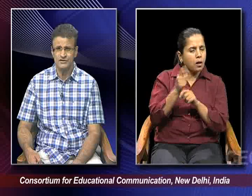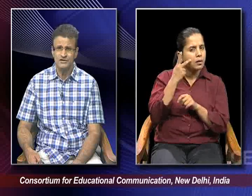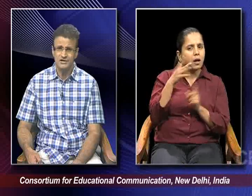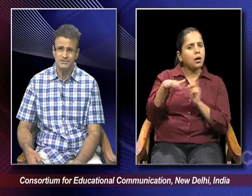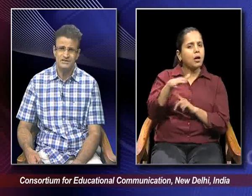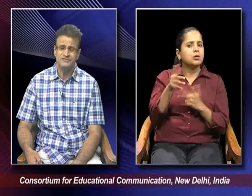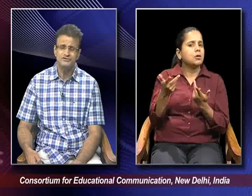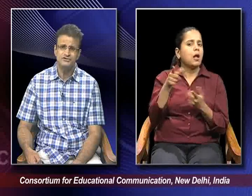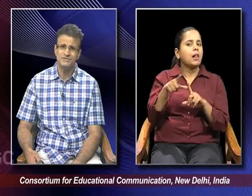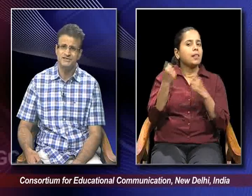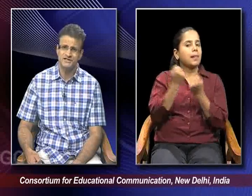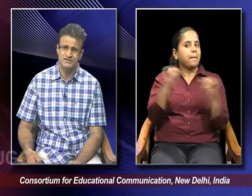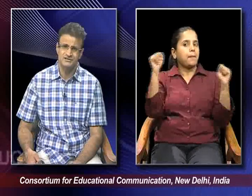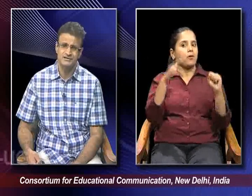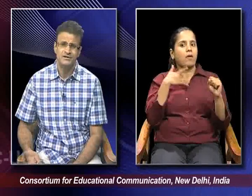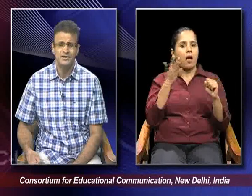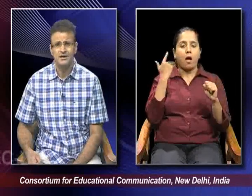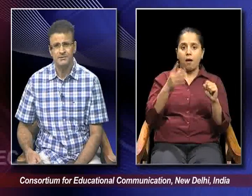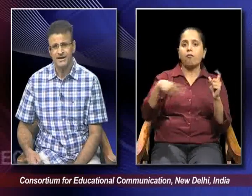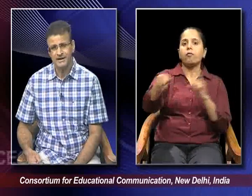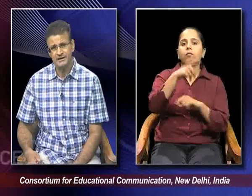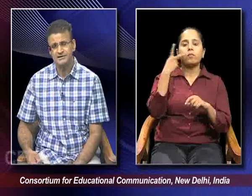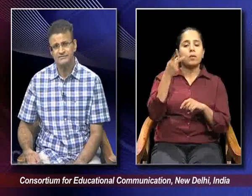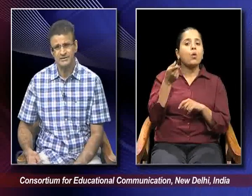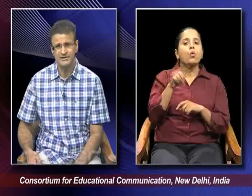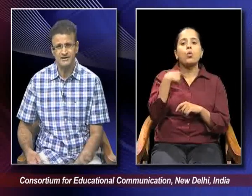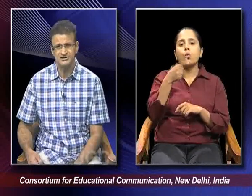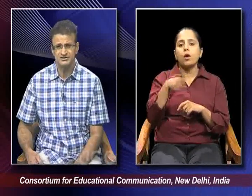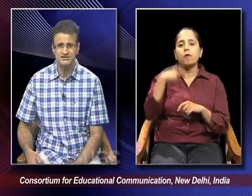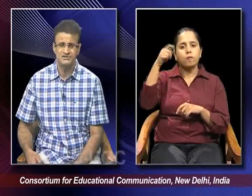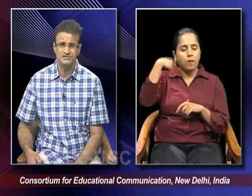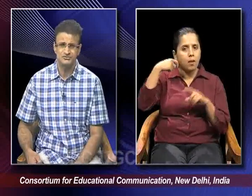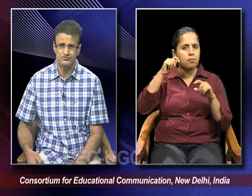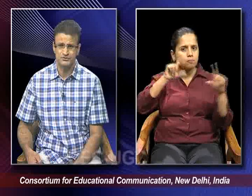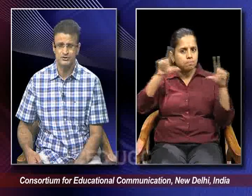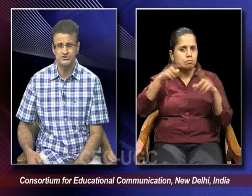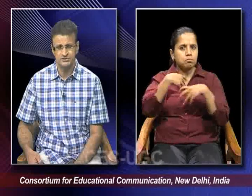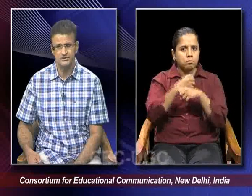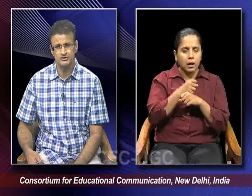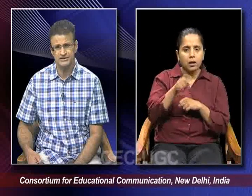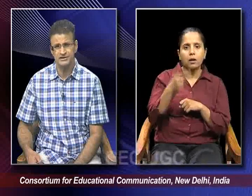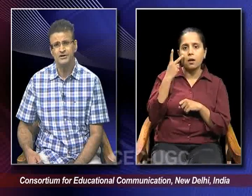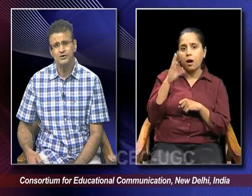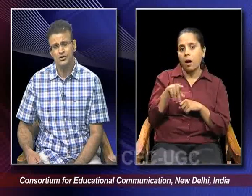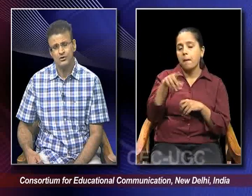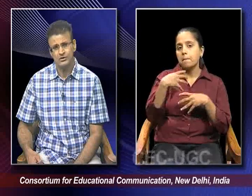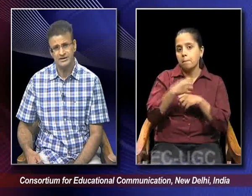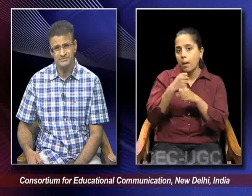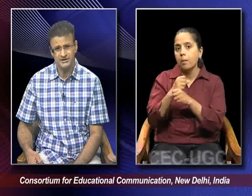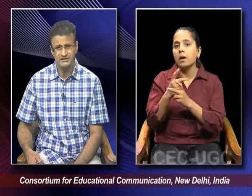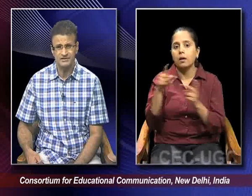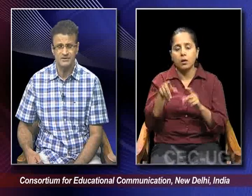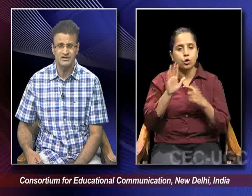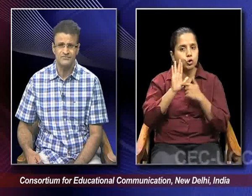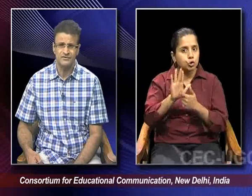of liberty which was being taken by the filmmakers in terms of producing or